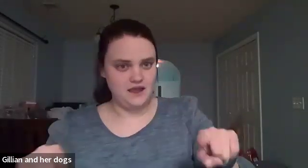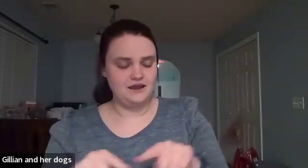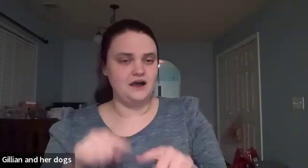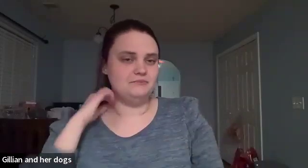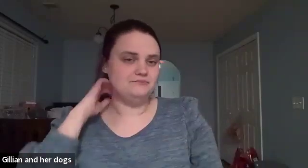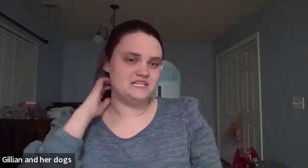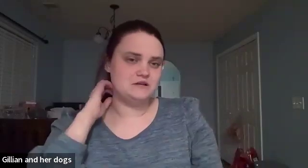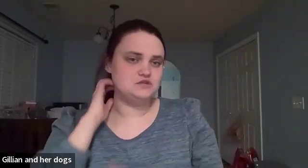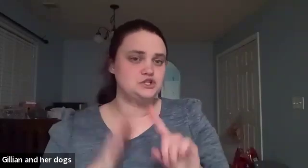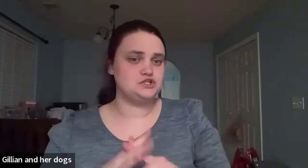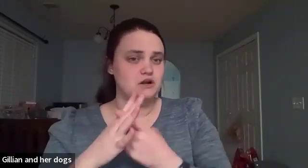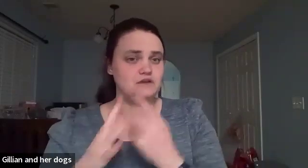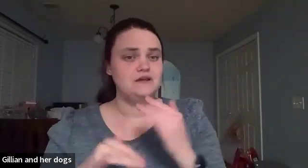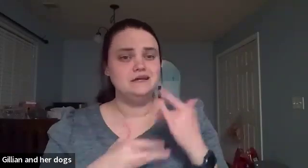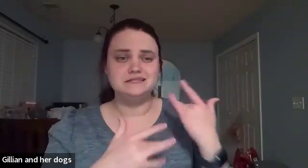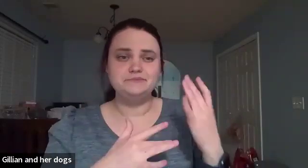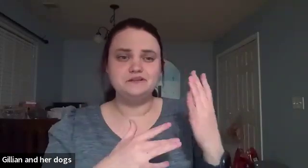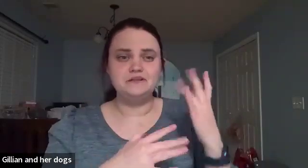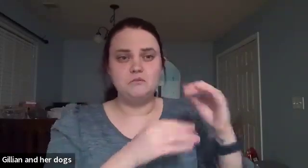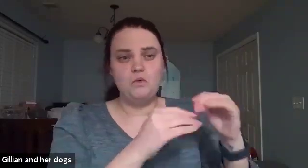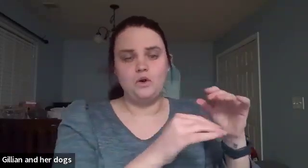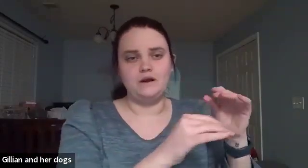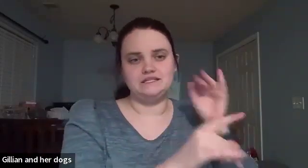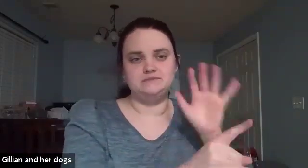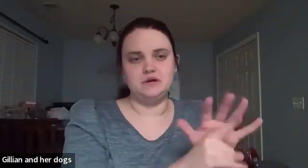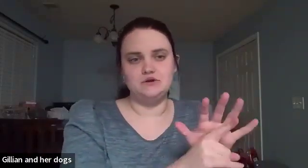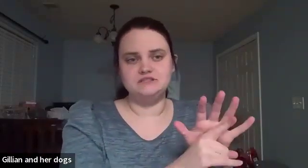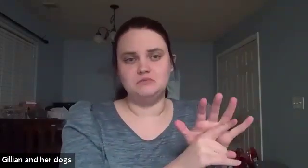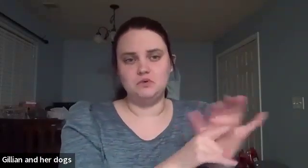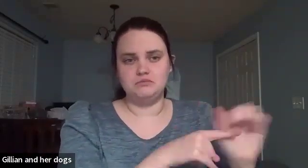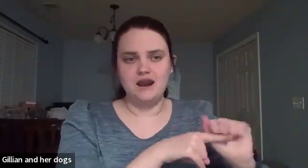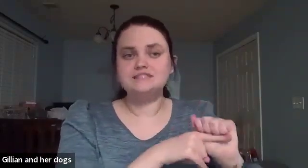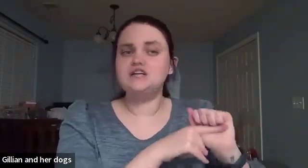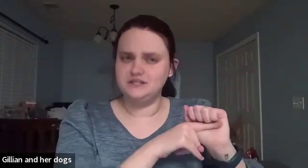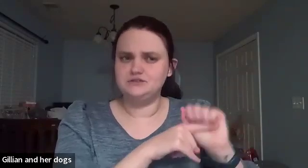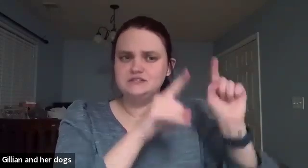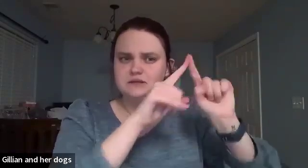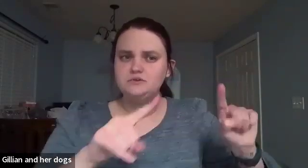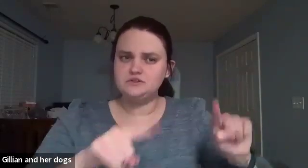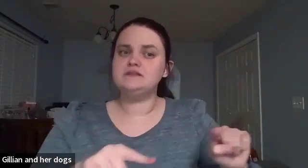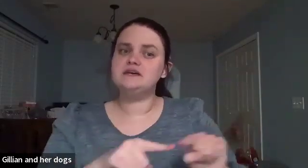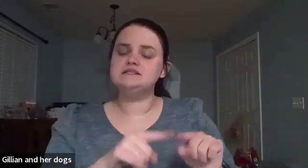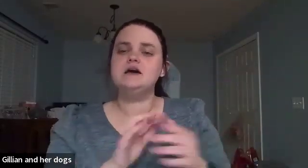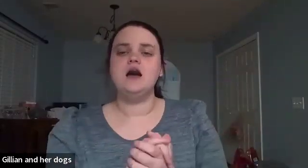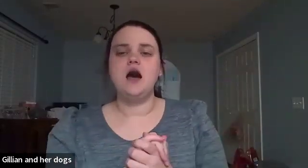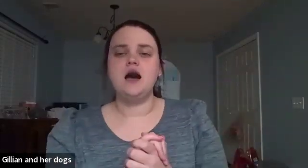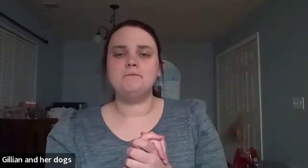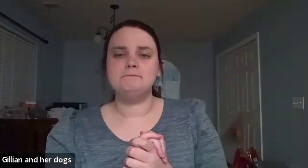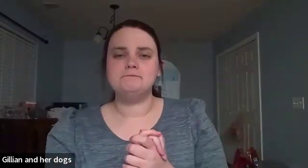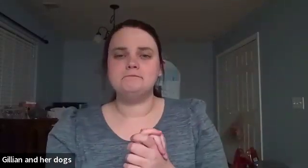that, especially when you're starting off. Typically, the more exposed and more practiced, I do see people doing this.